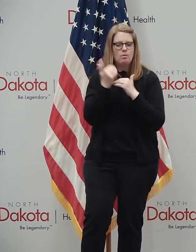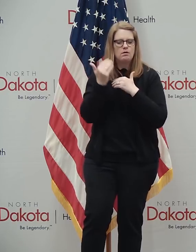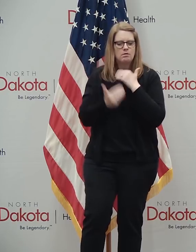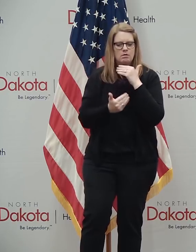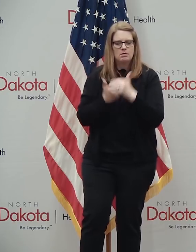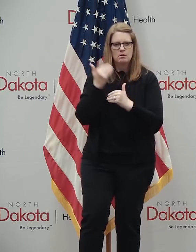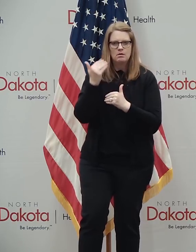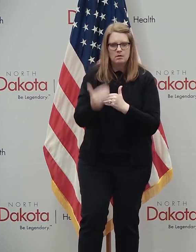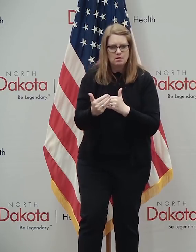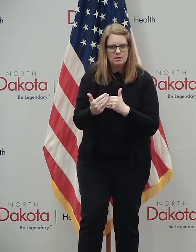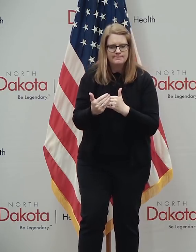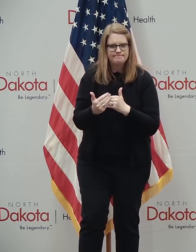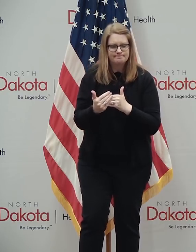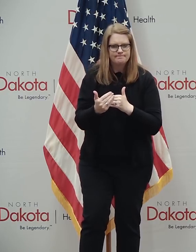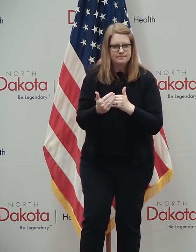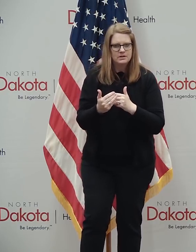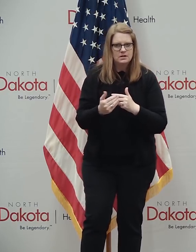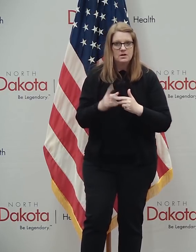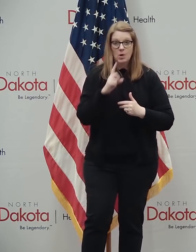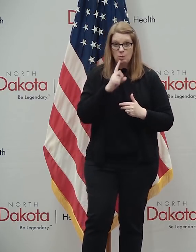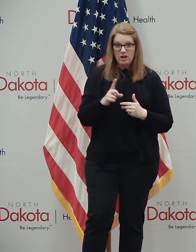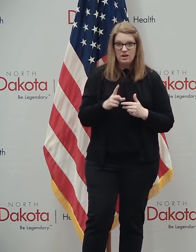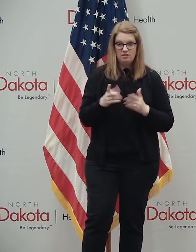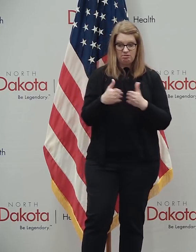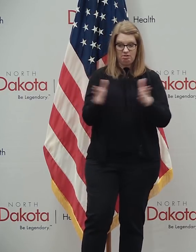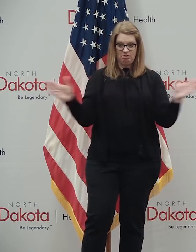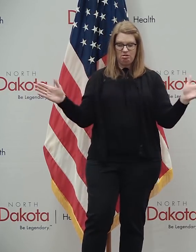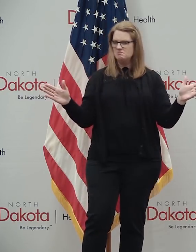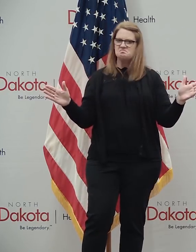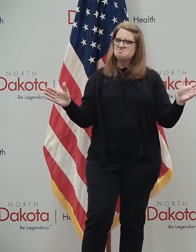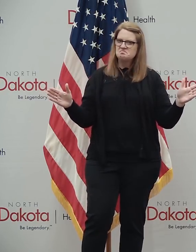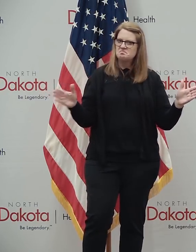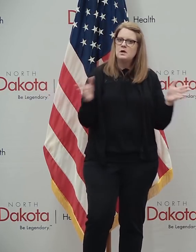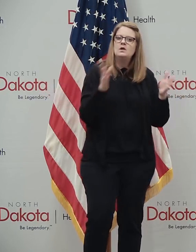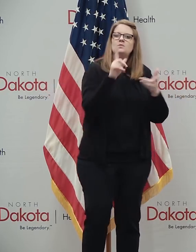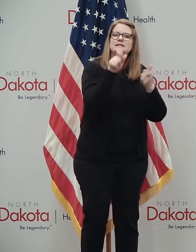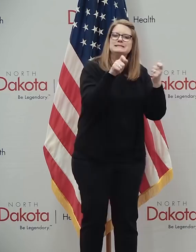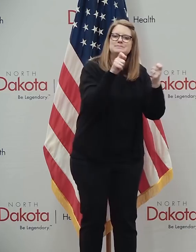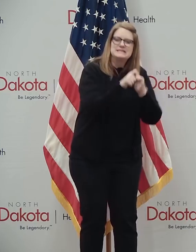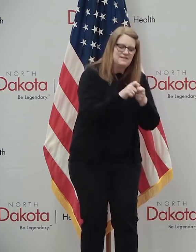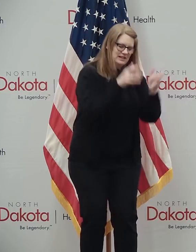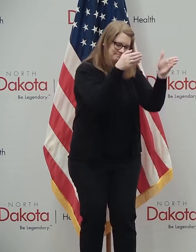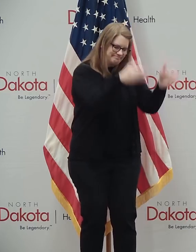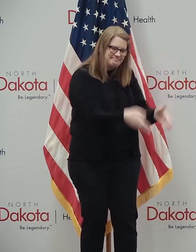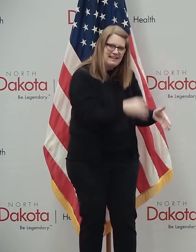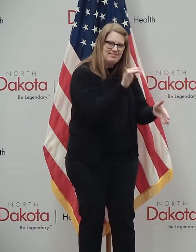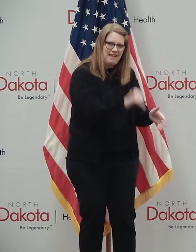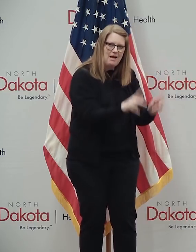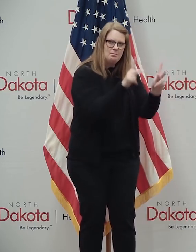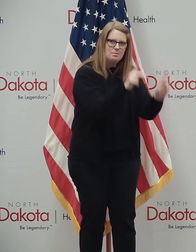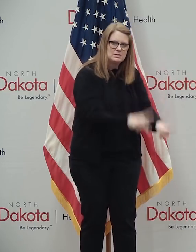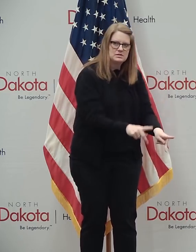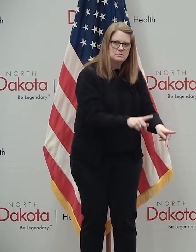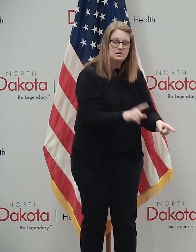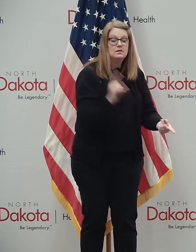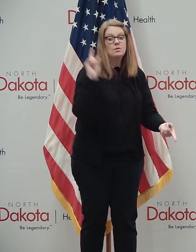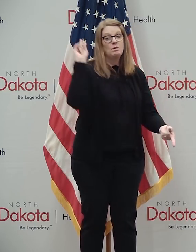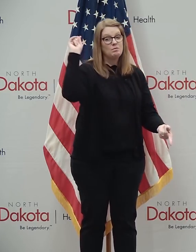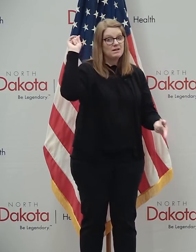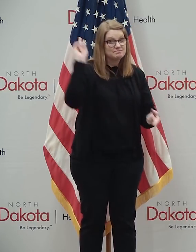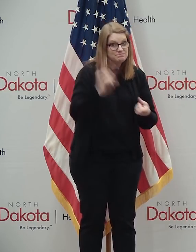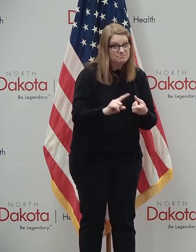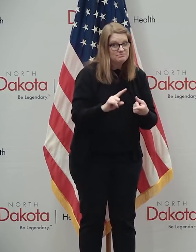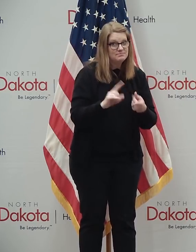we still have to look at this as a case-by-case basis, because we're trying to protect and minimize loss of life across the entire